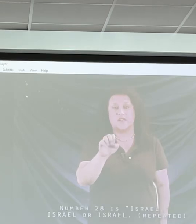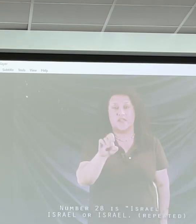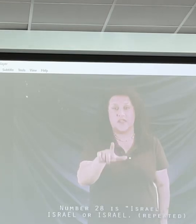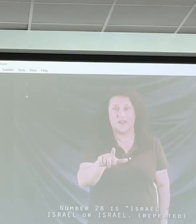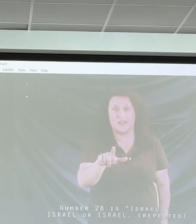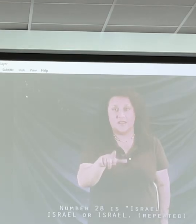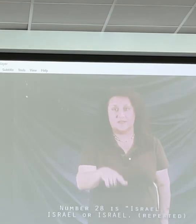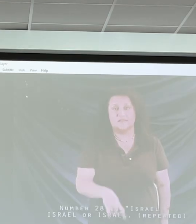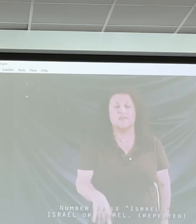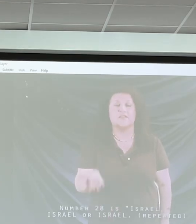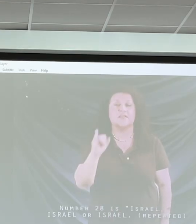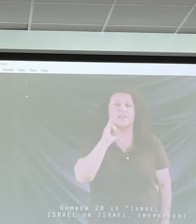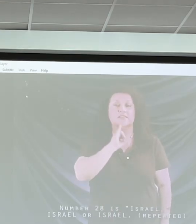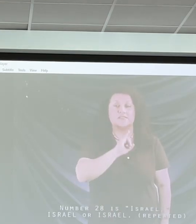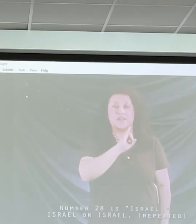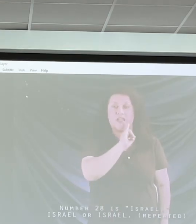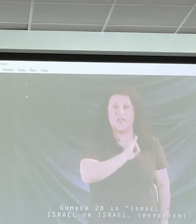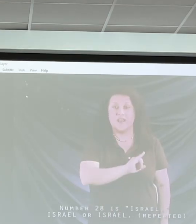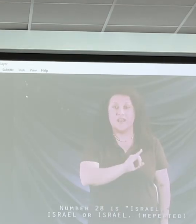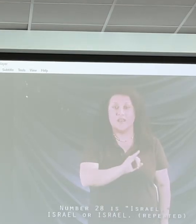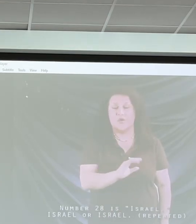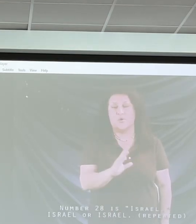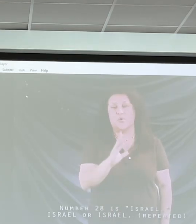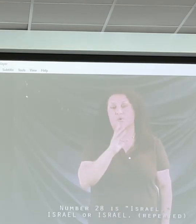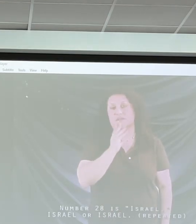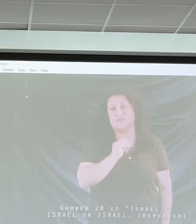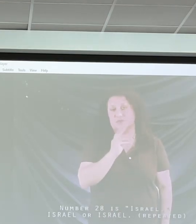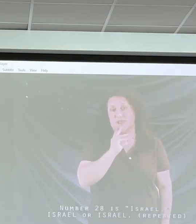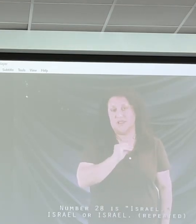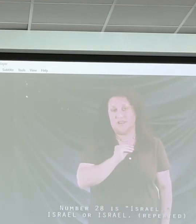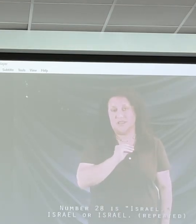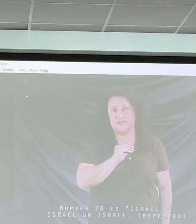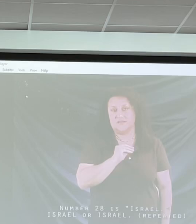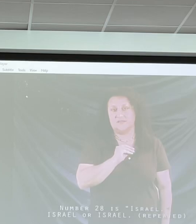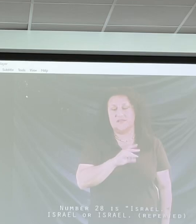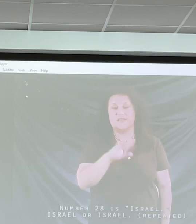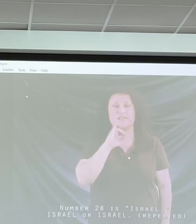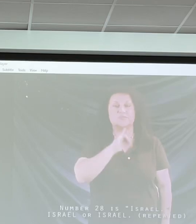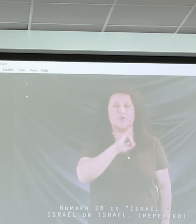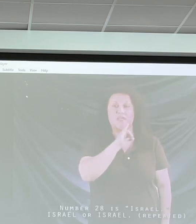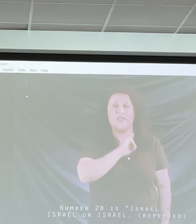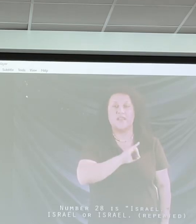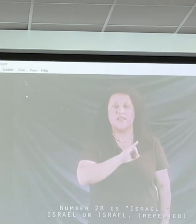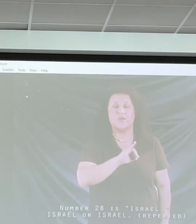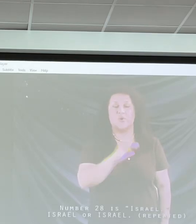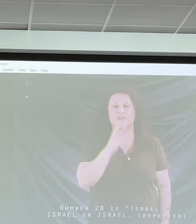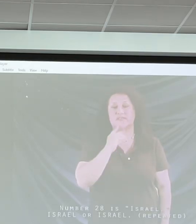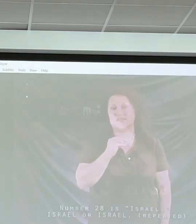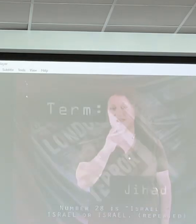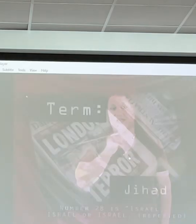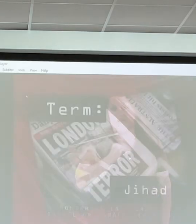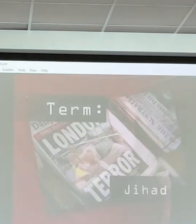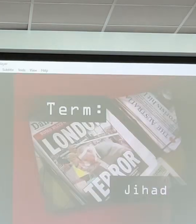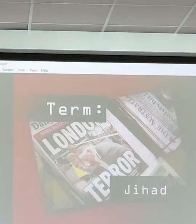Israel. Israel or Israel? Israel or Israel?